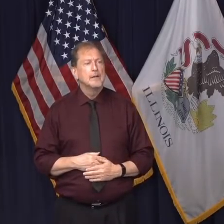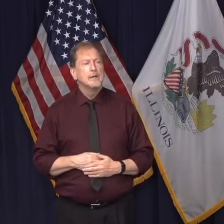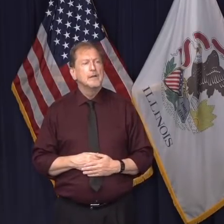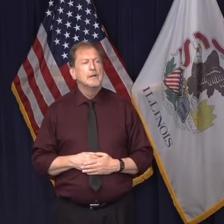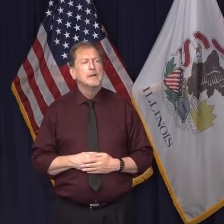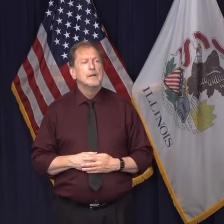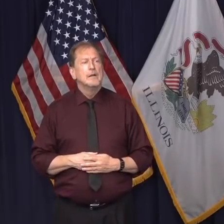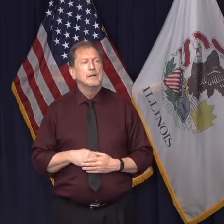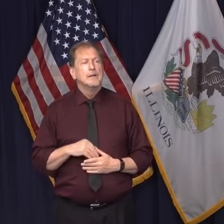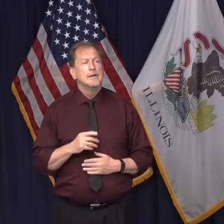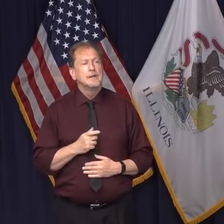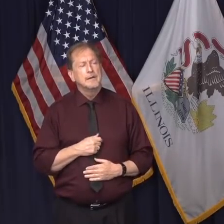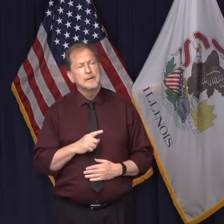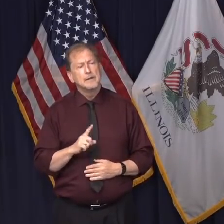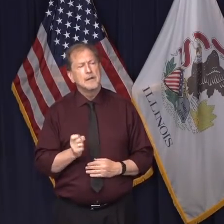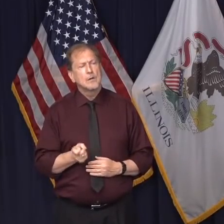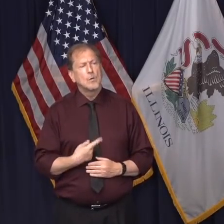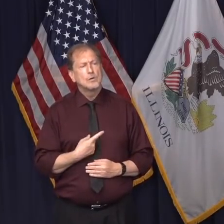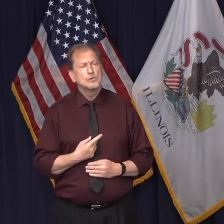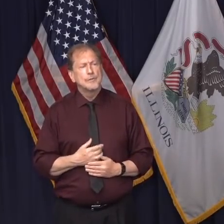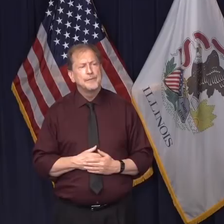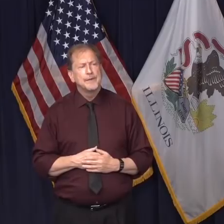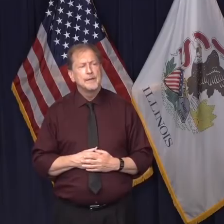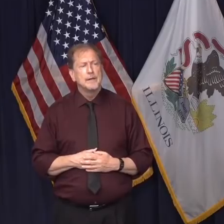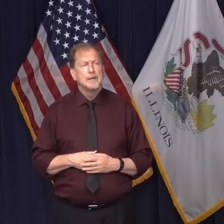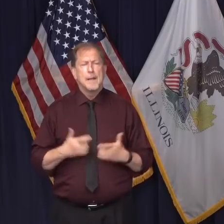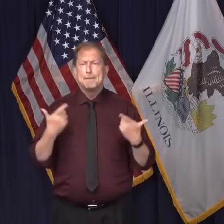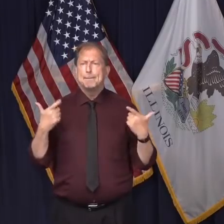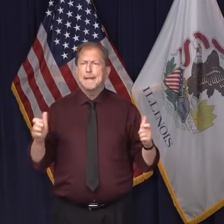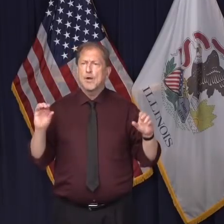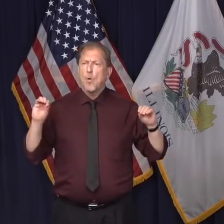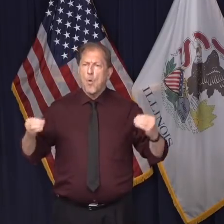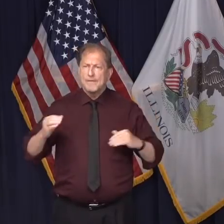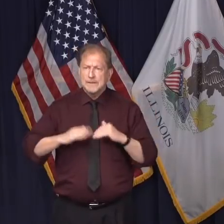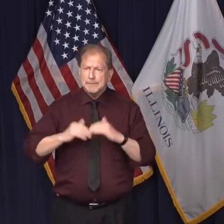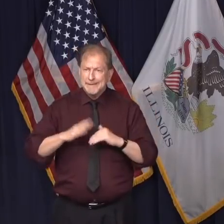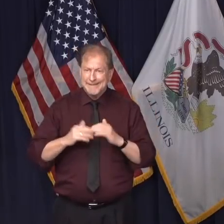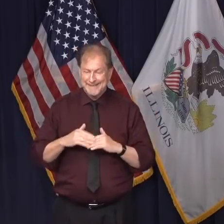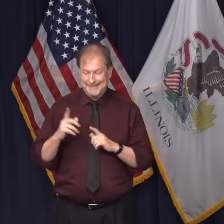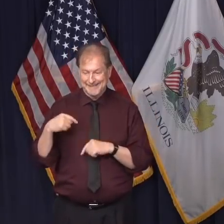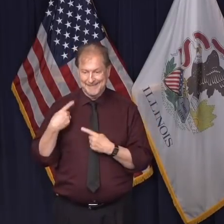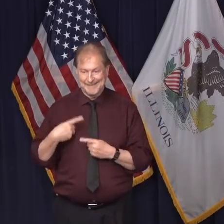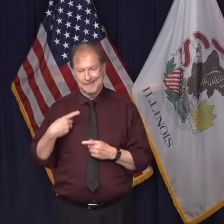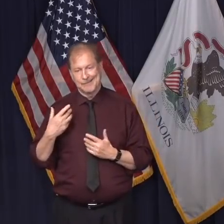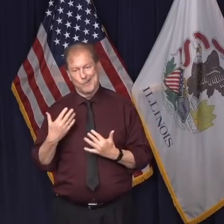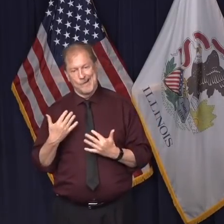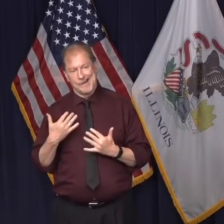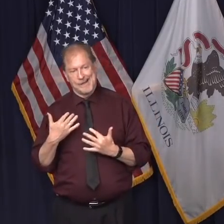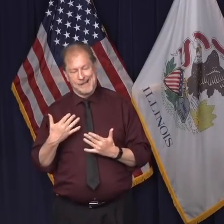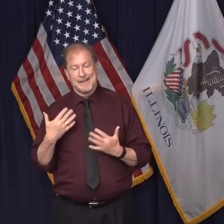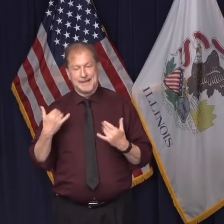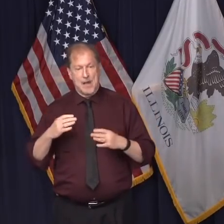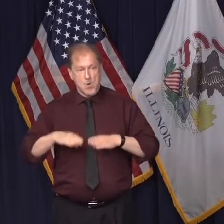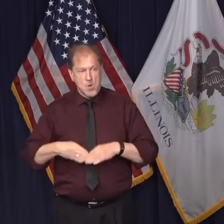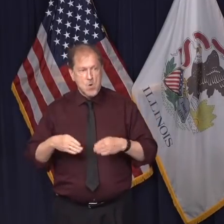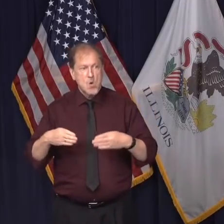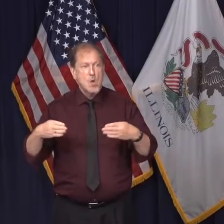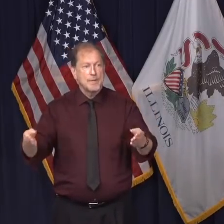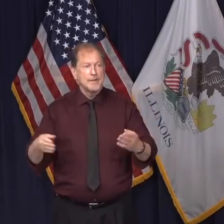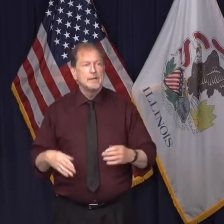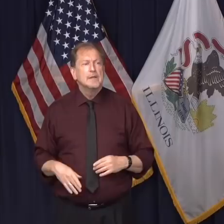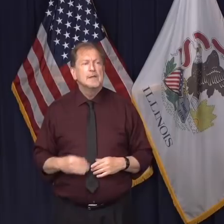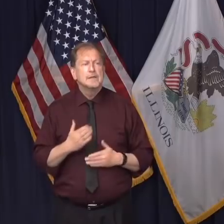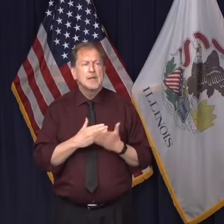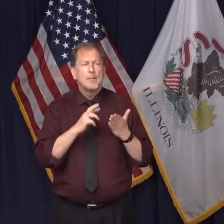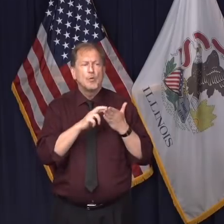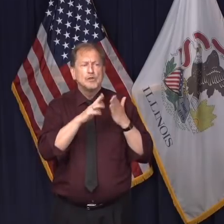Square. I don't know who wants to answer this one. As large office buildings prepare to reopen after weeks standing by mostly idle, researchers are sounding a warning